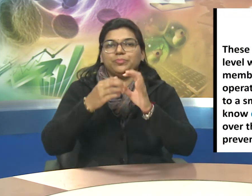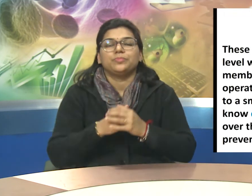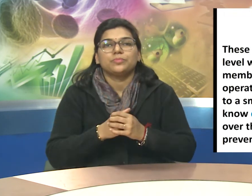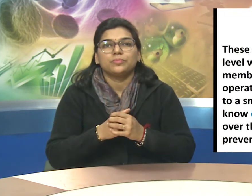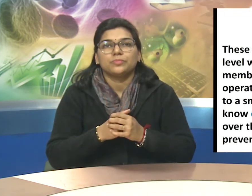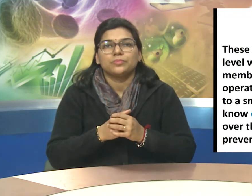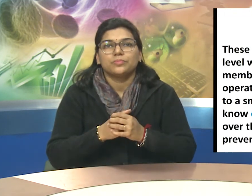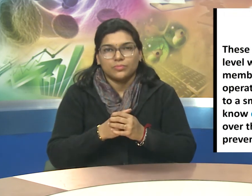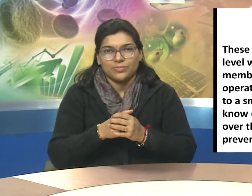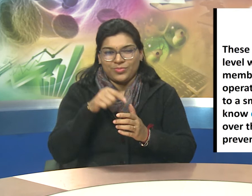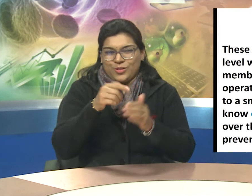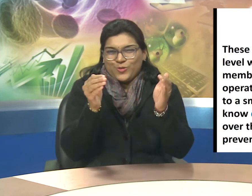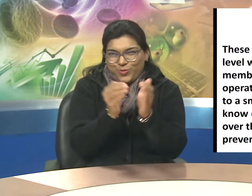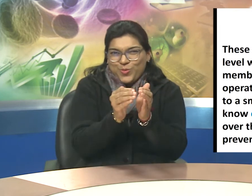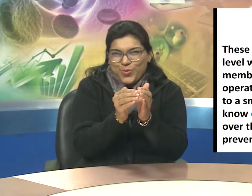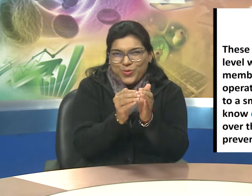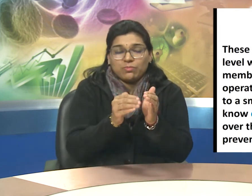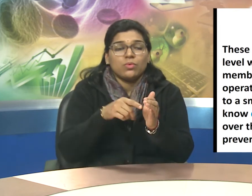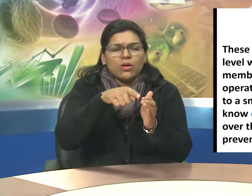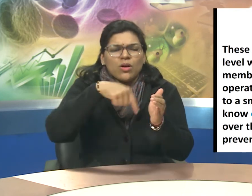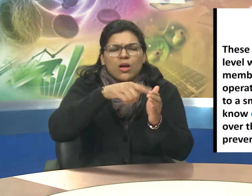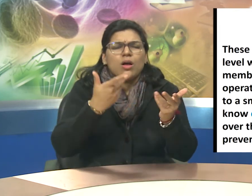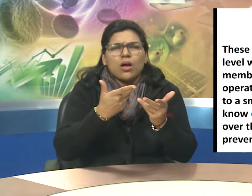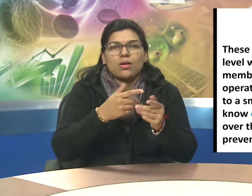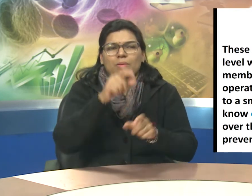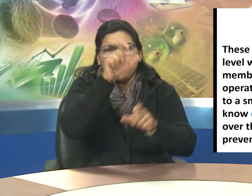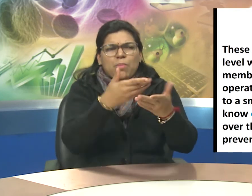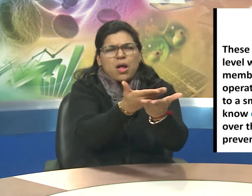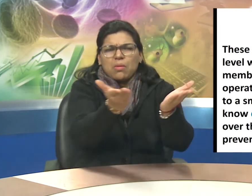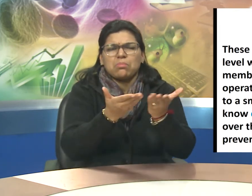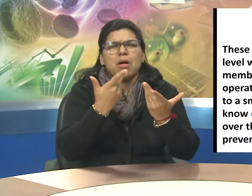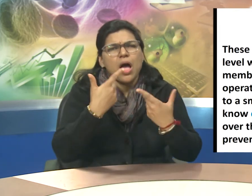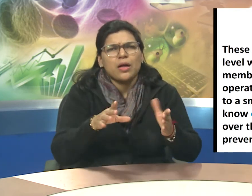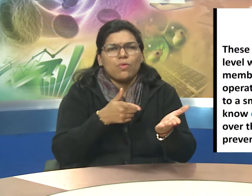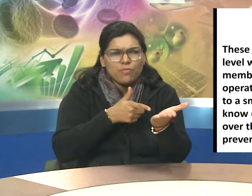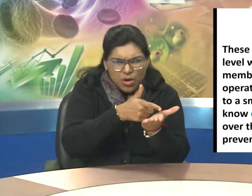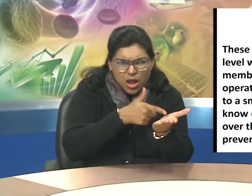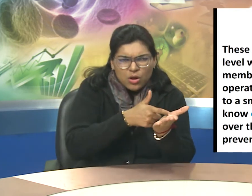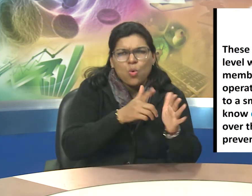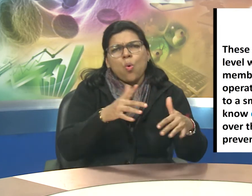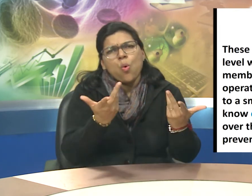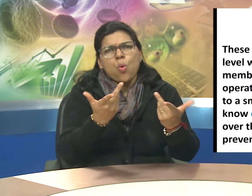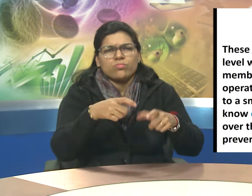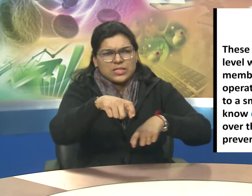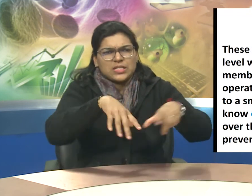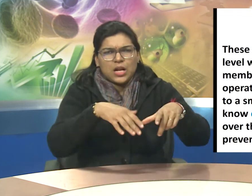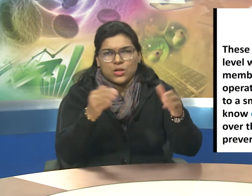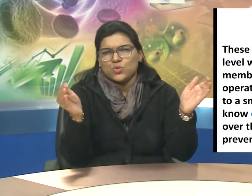Just as we discussed, the primary credit societies, these are formed at